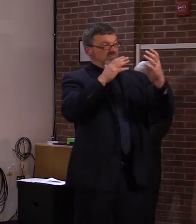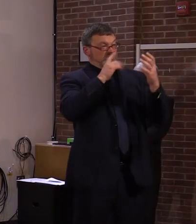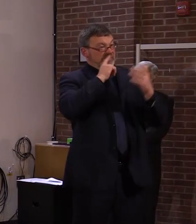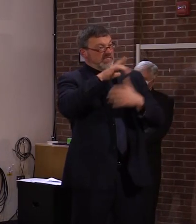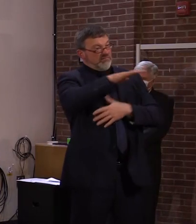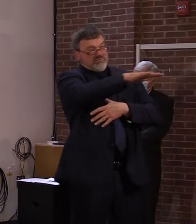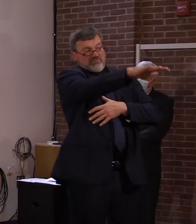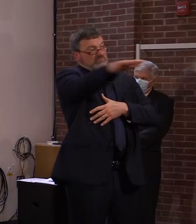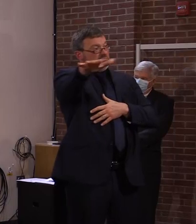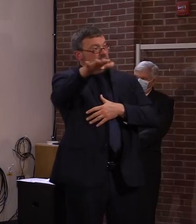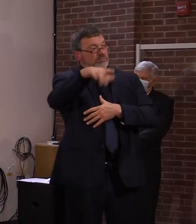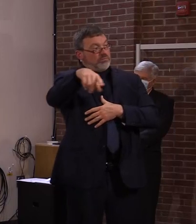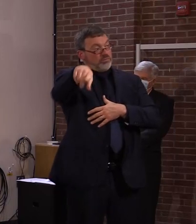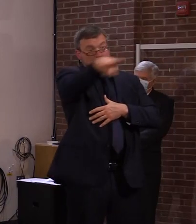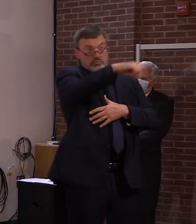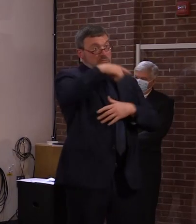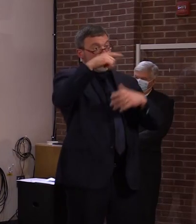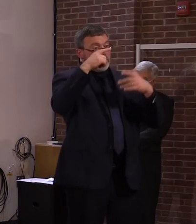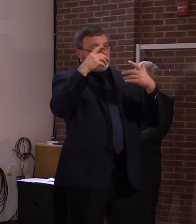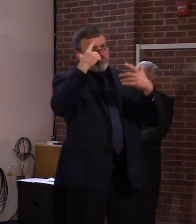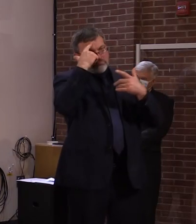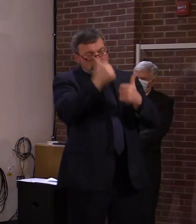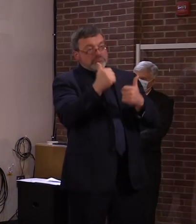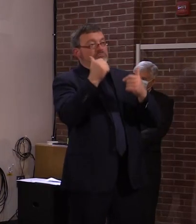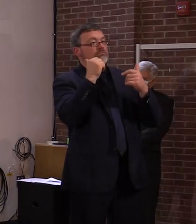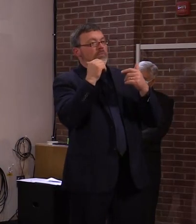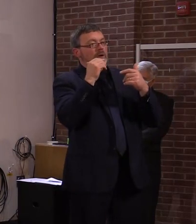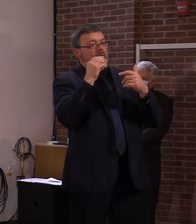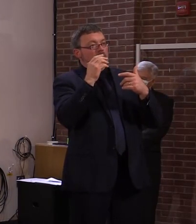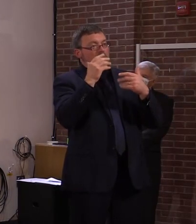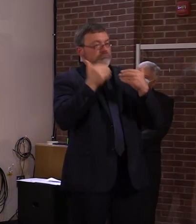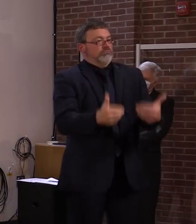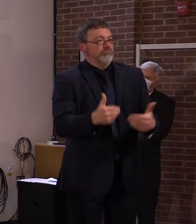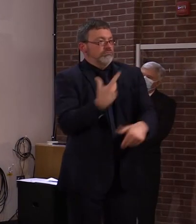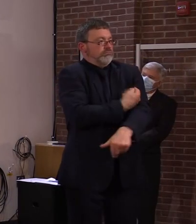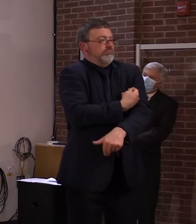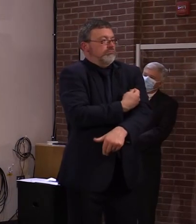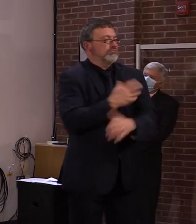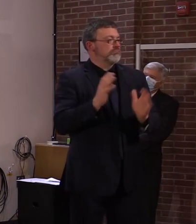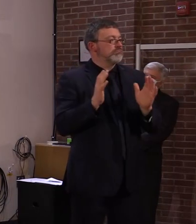whether you can or can't. So if you want a booster, you should get one.